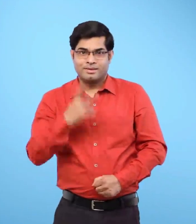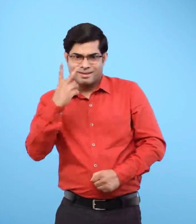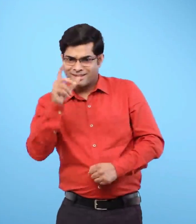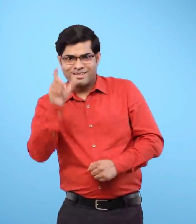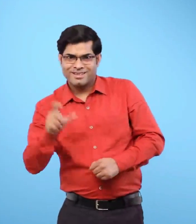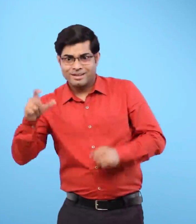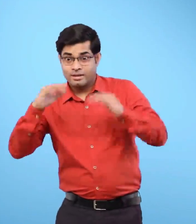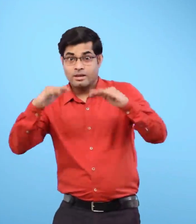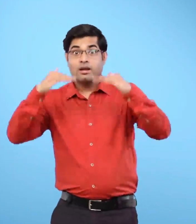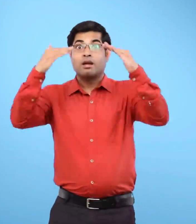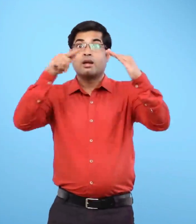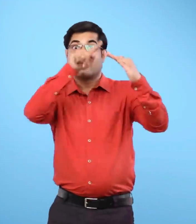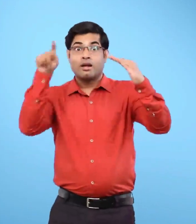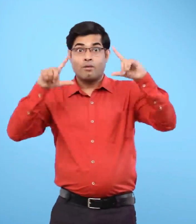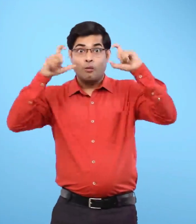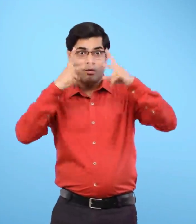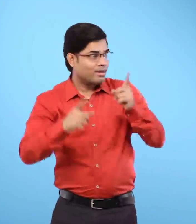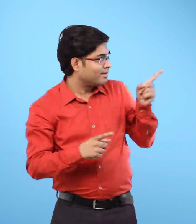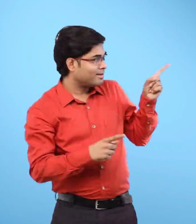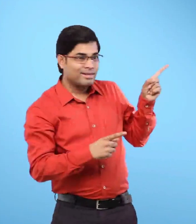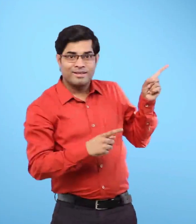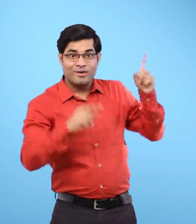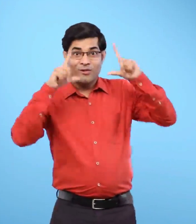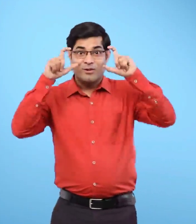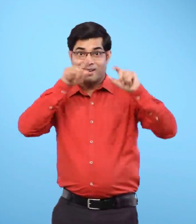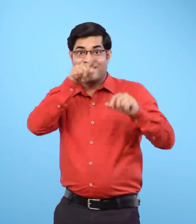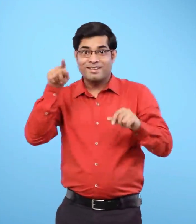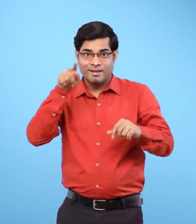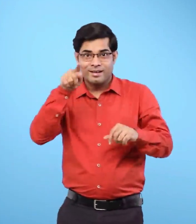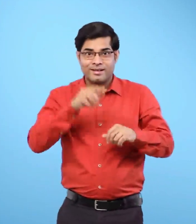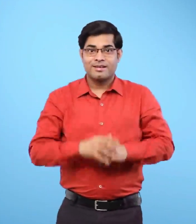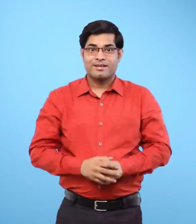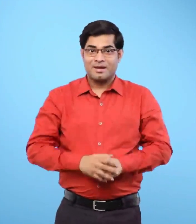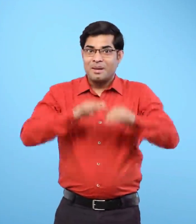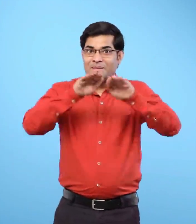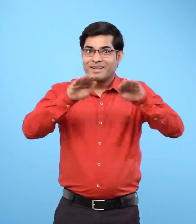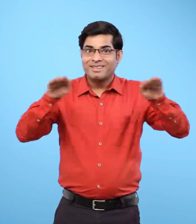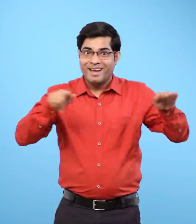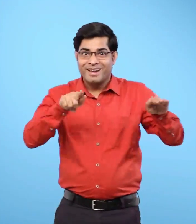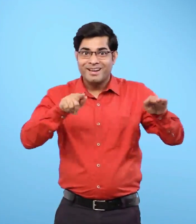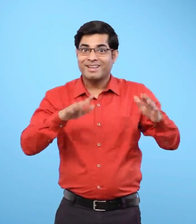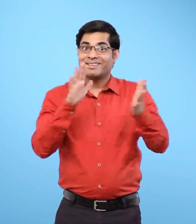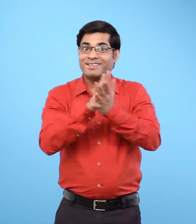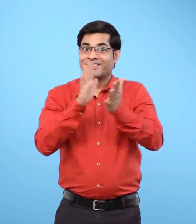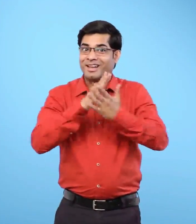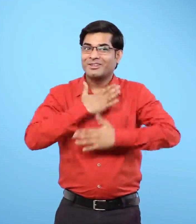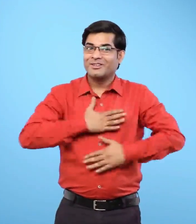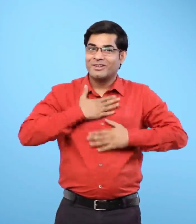There is a picture where some children are celebrating Holi Festival. Boys and girls are filling water in their